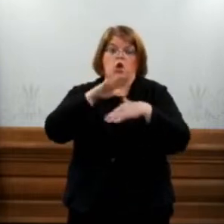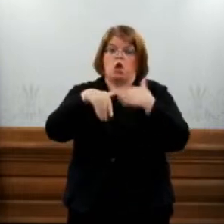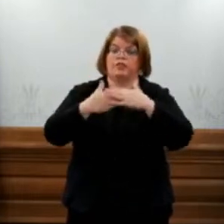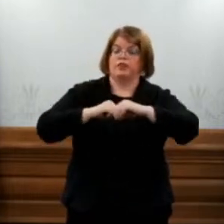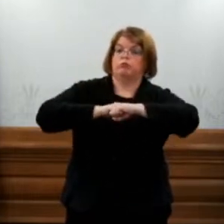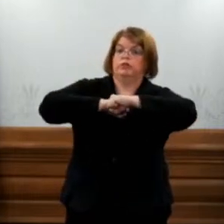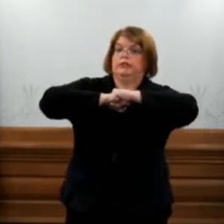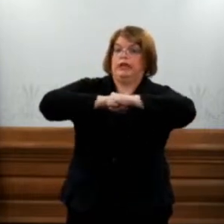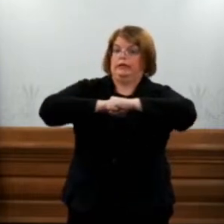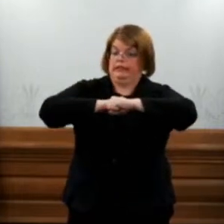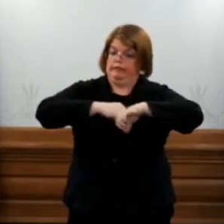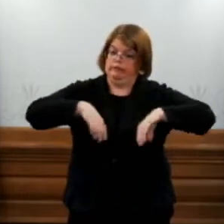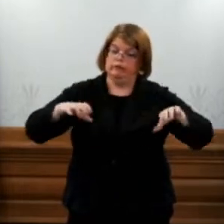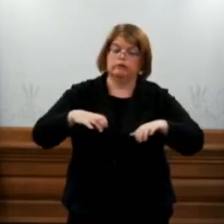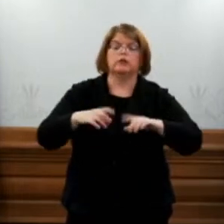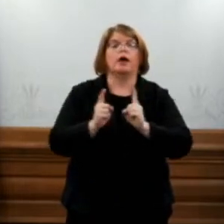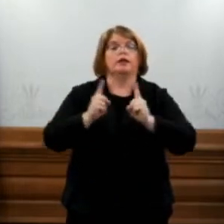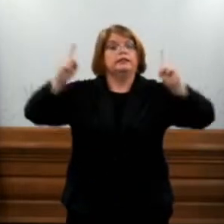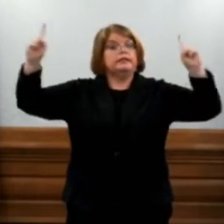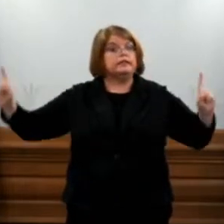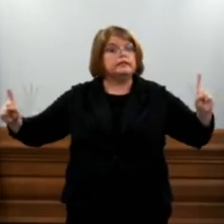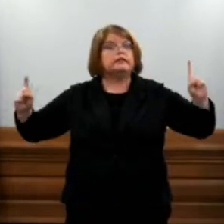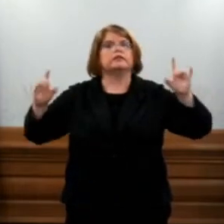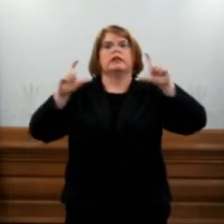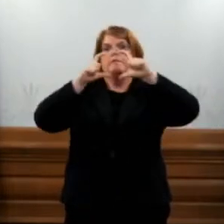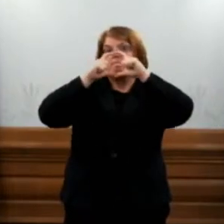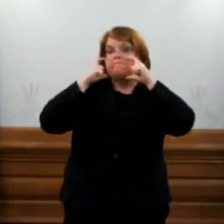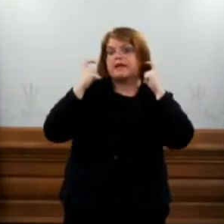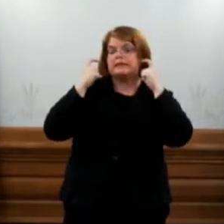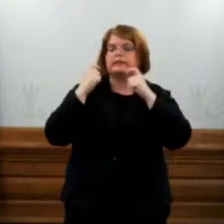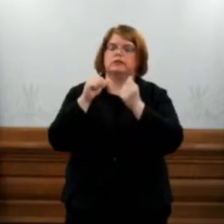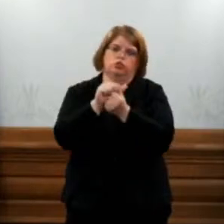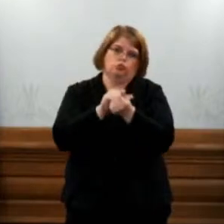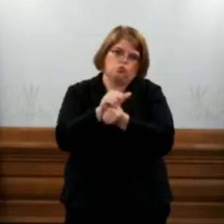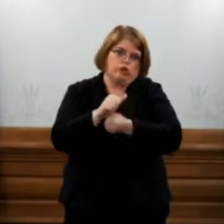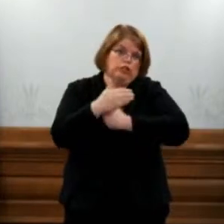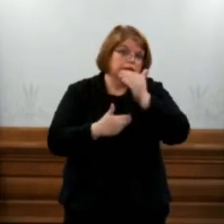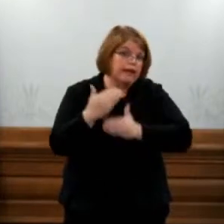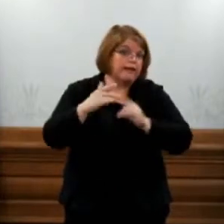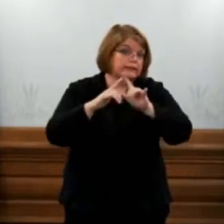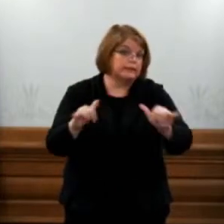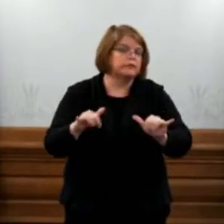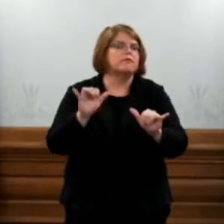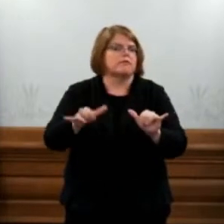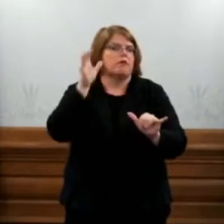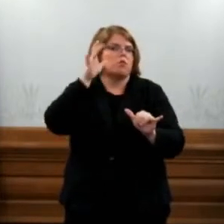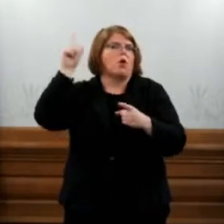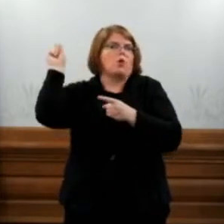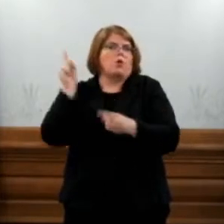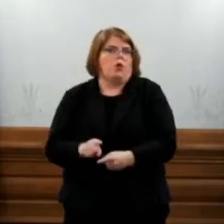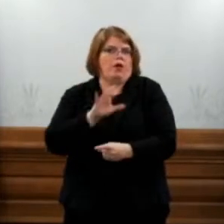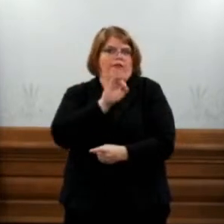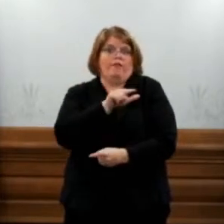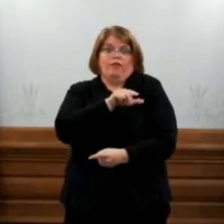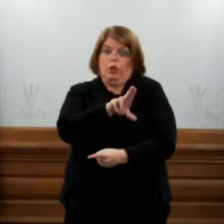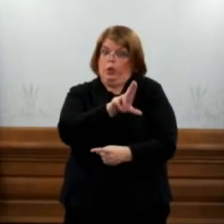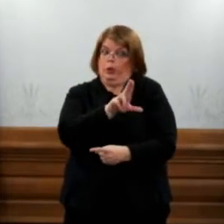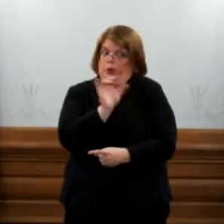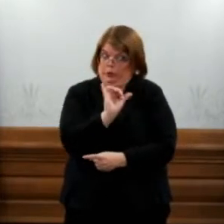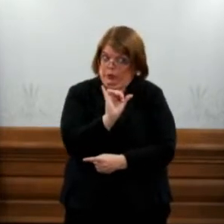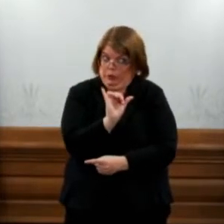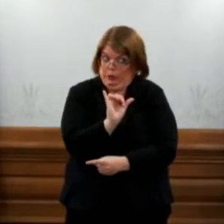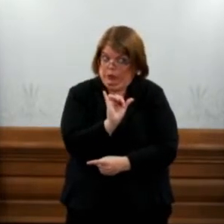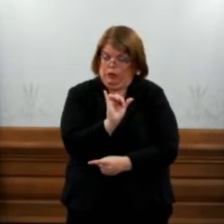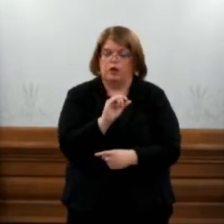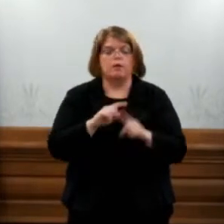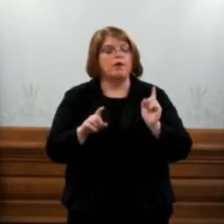place, with the distancing, with the masking, with the hand hygiene, that will cut down immensely on our influenza rates. But to your point,